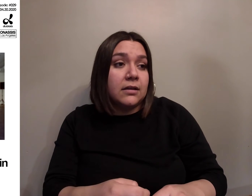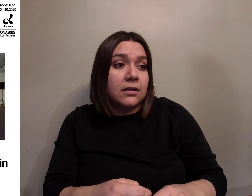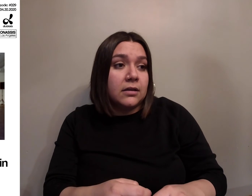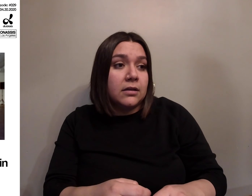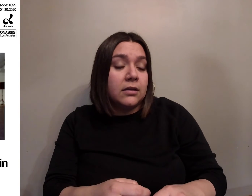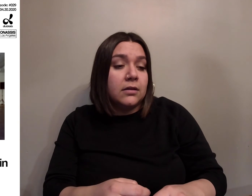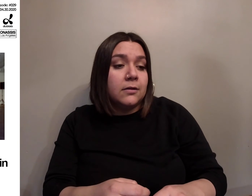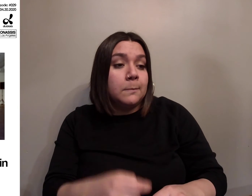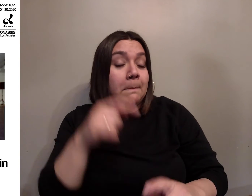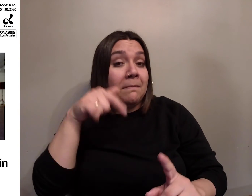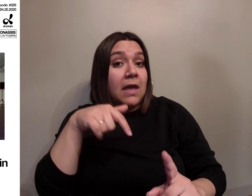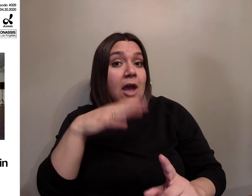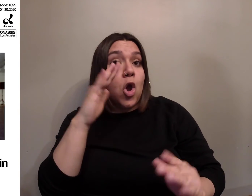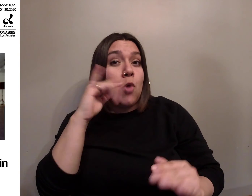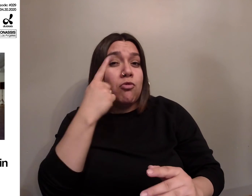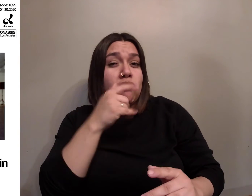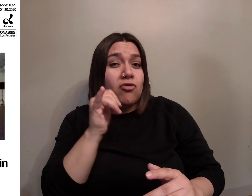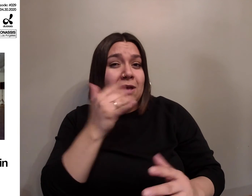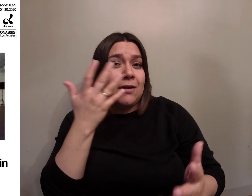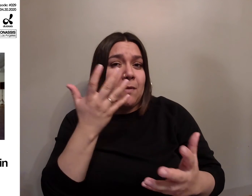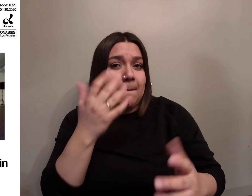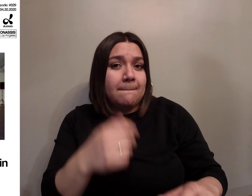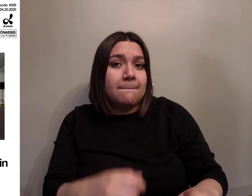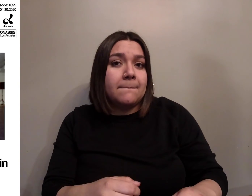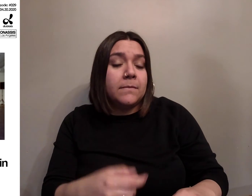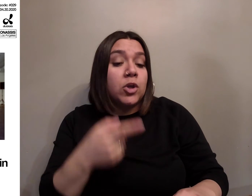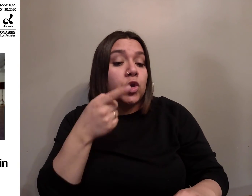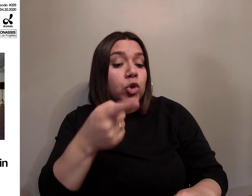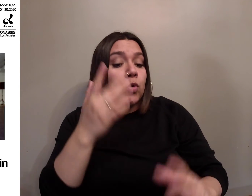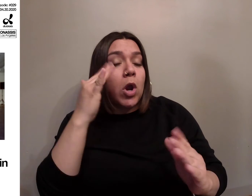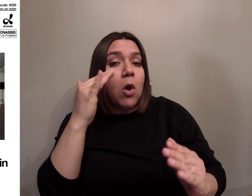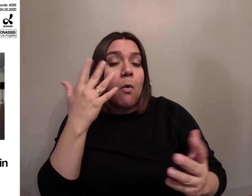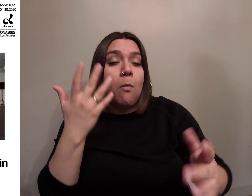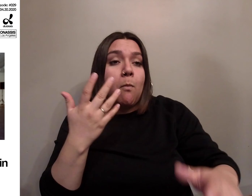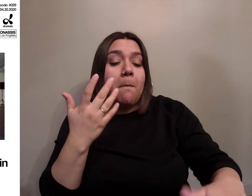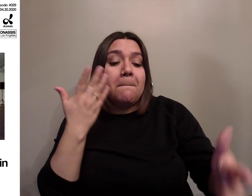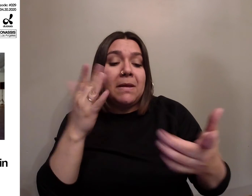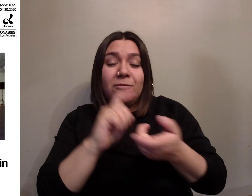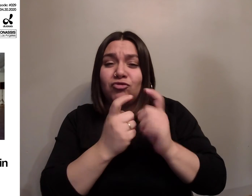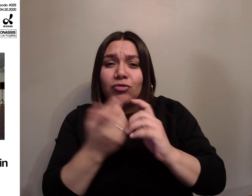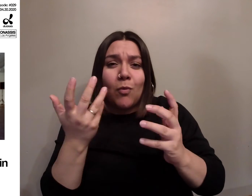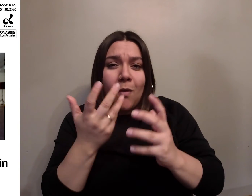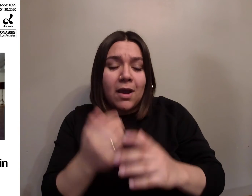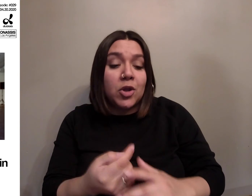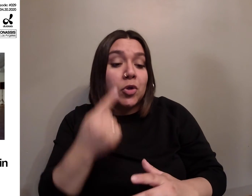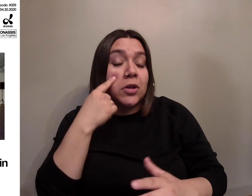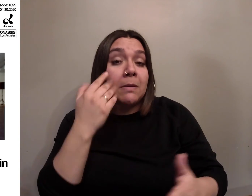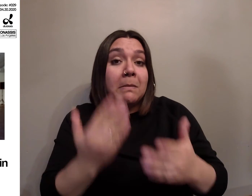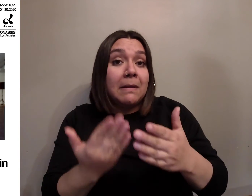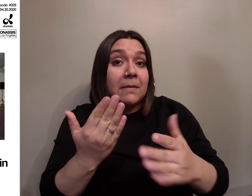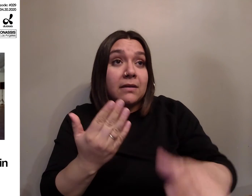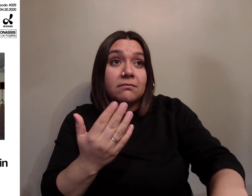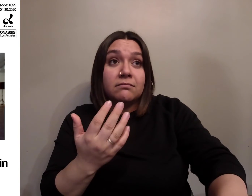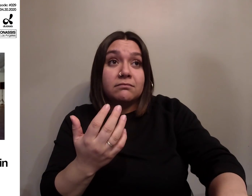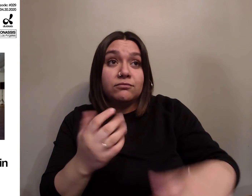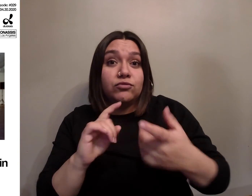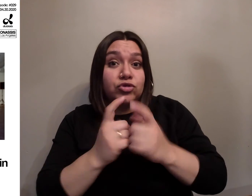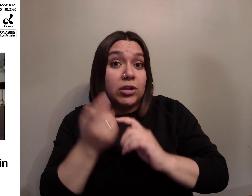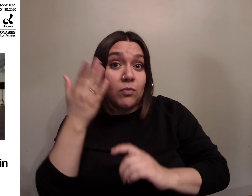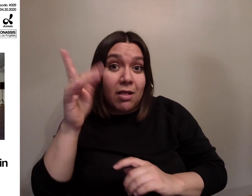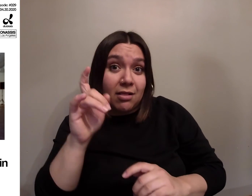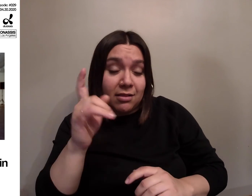Many things. First of all, a greater understanding that we are